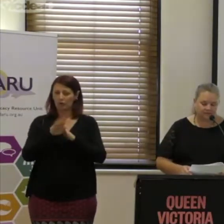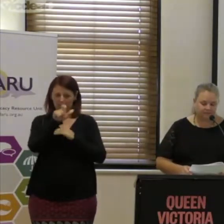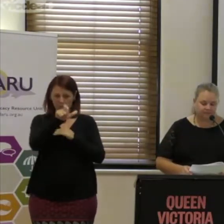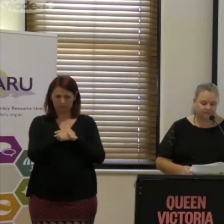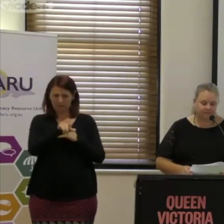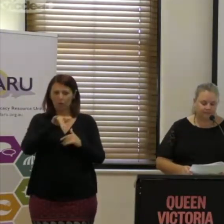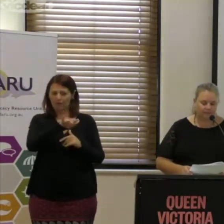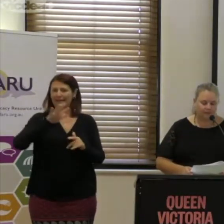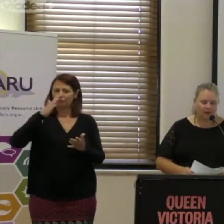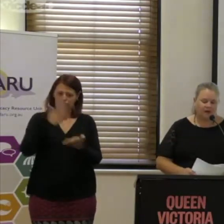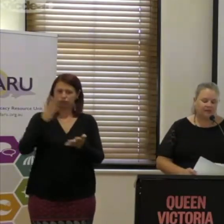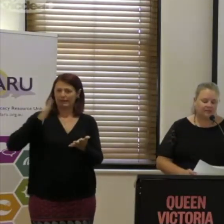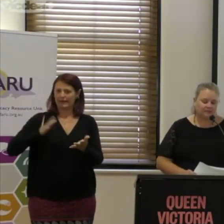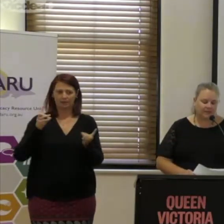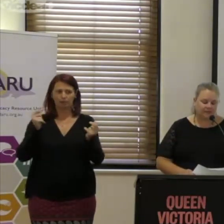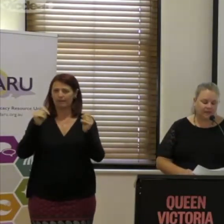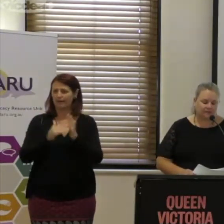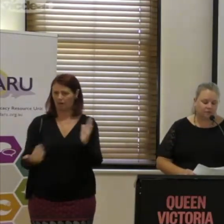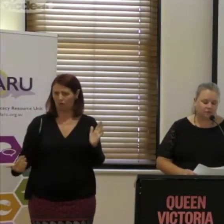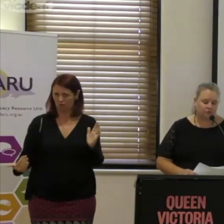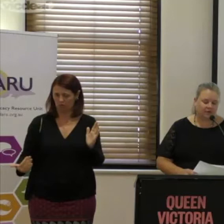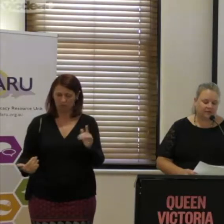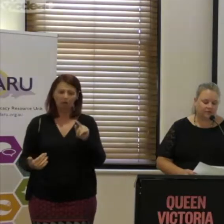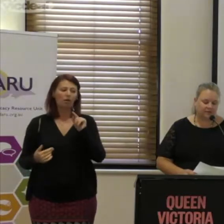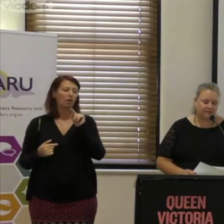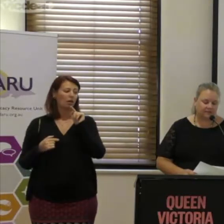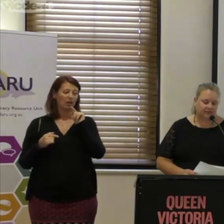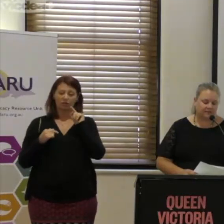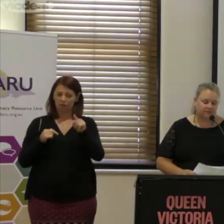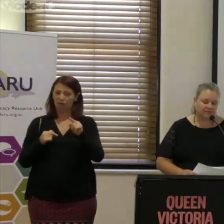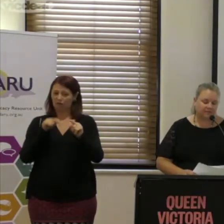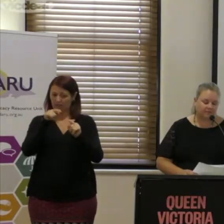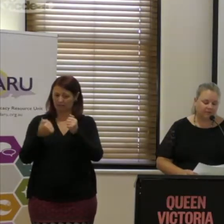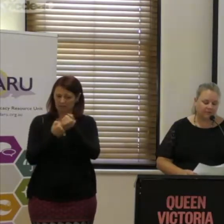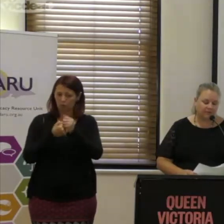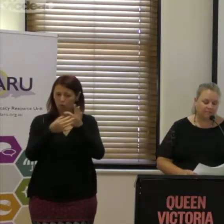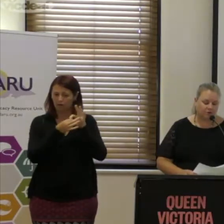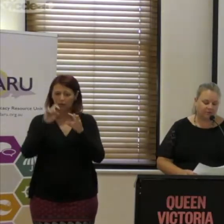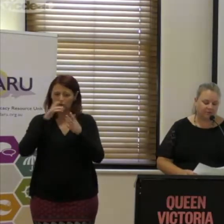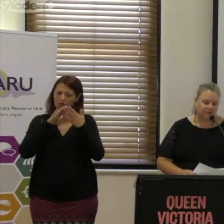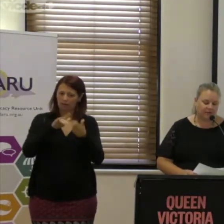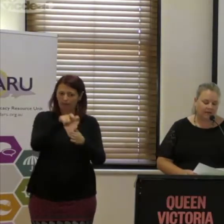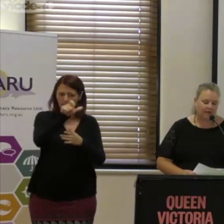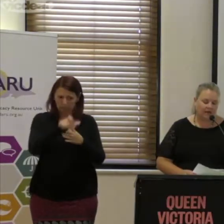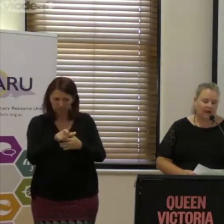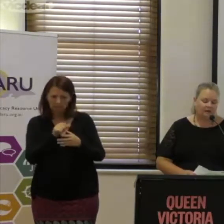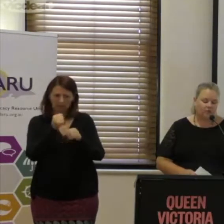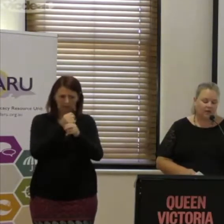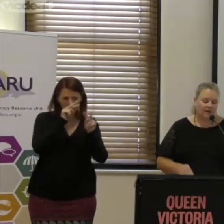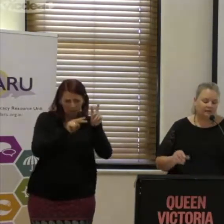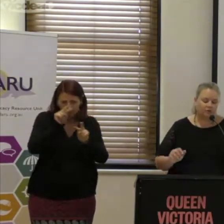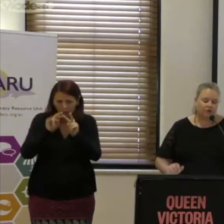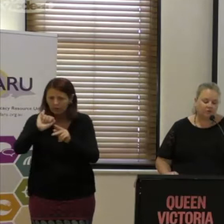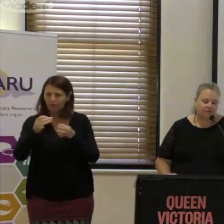needs. It's expected that support coordination will assist the participant to implement and monitor their plan, as